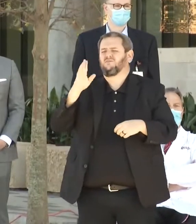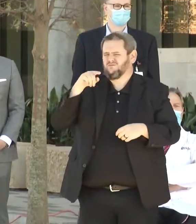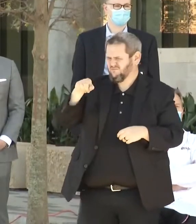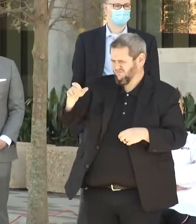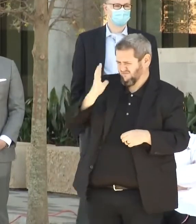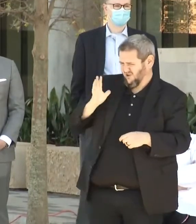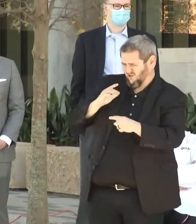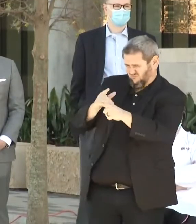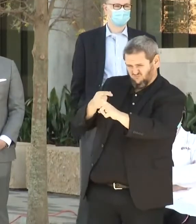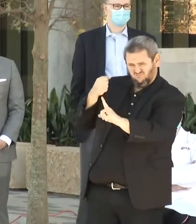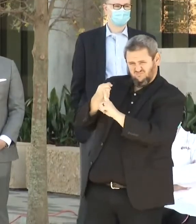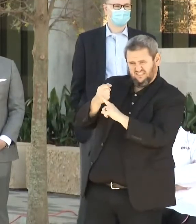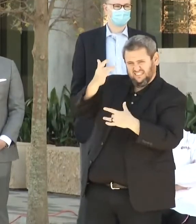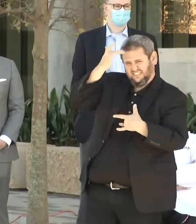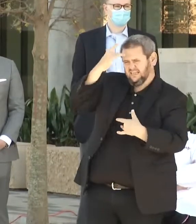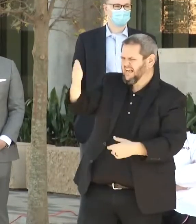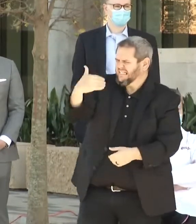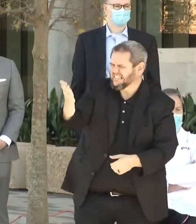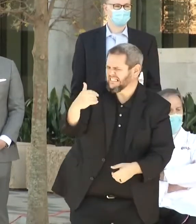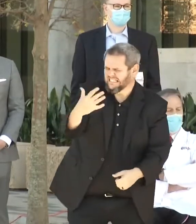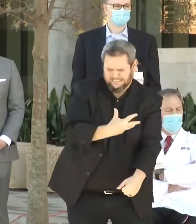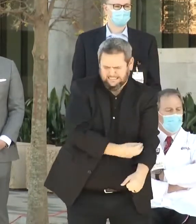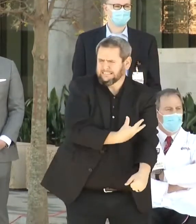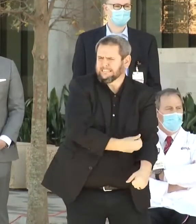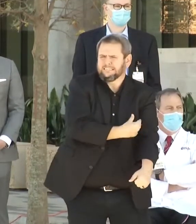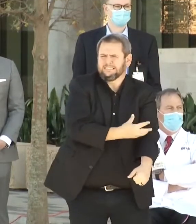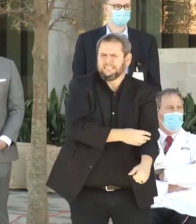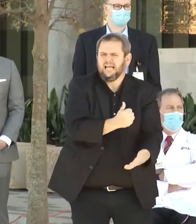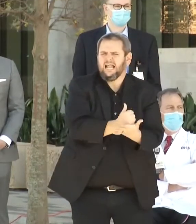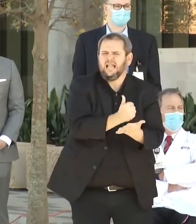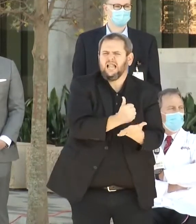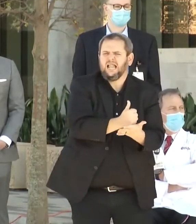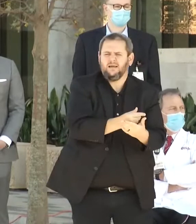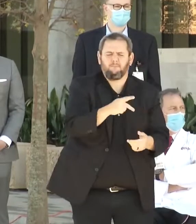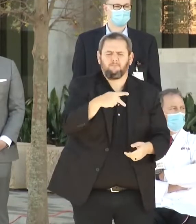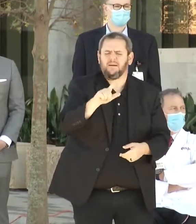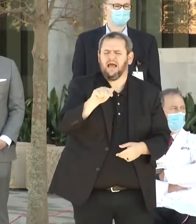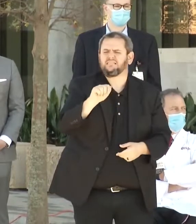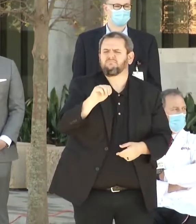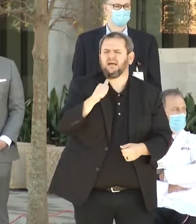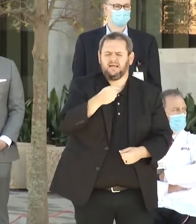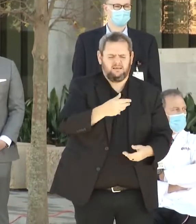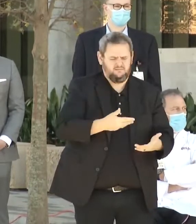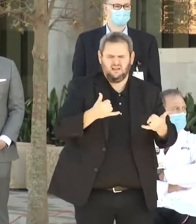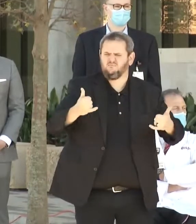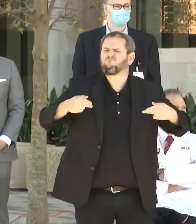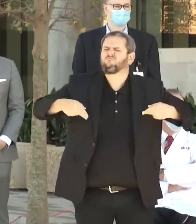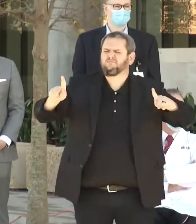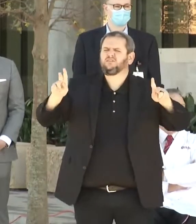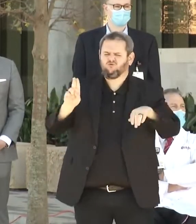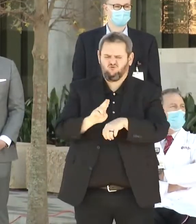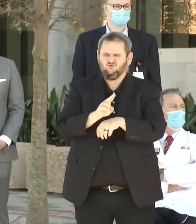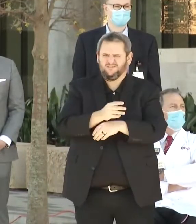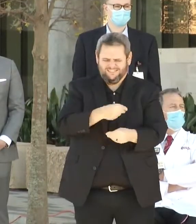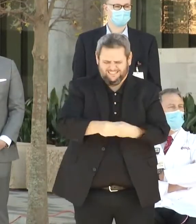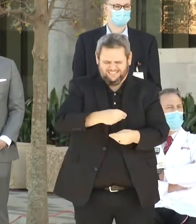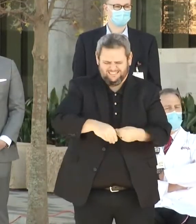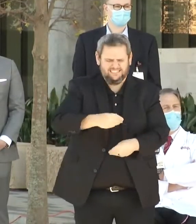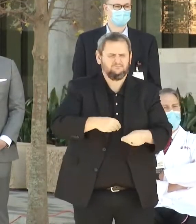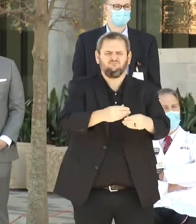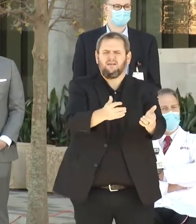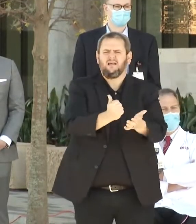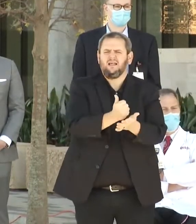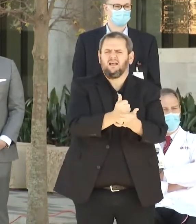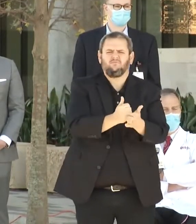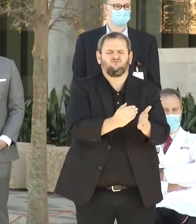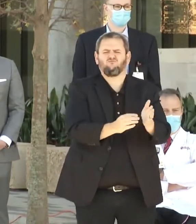is also a treatment option. But what I'm excited to tell you about is a new product